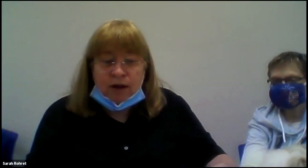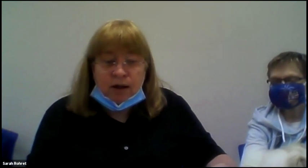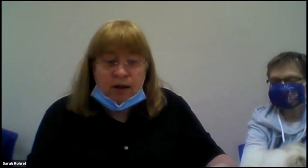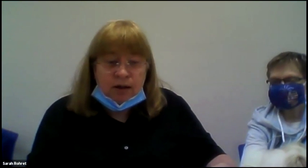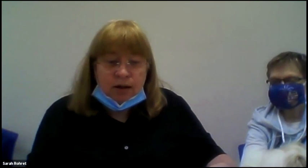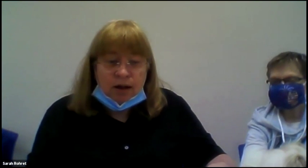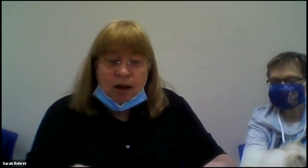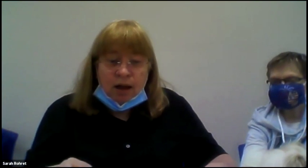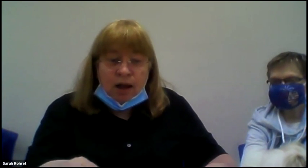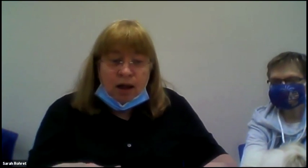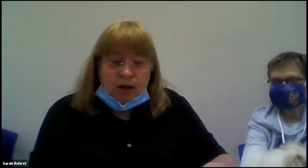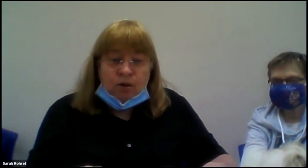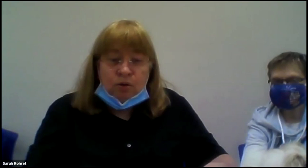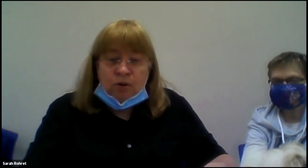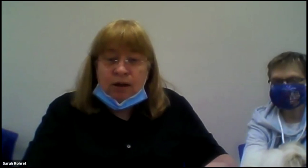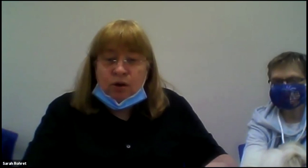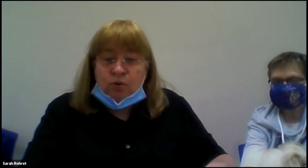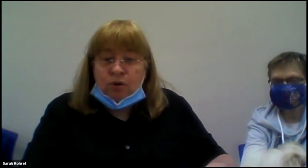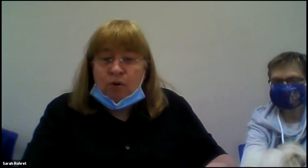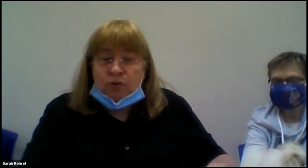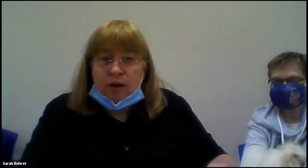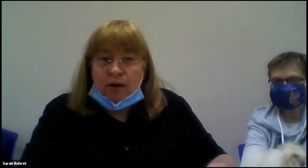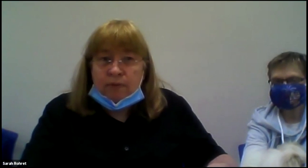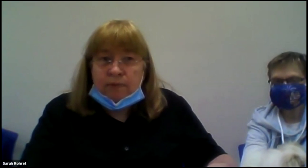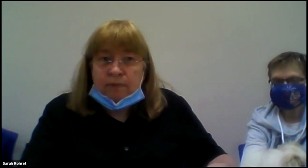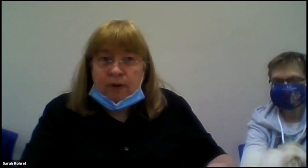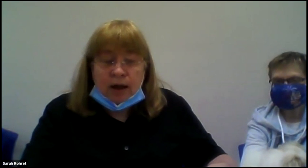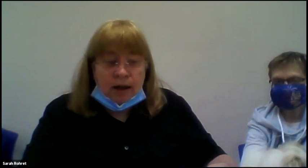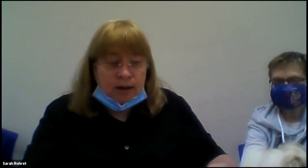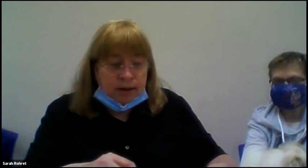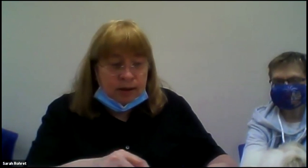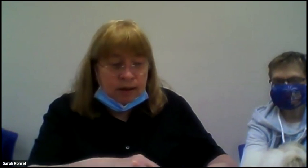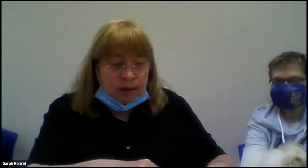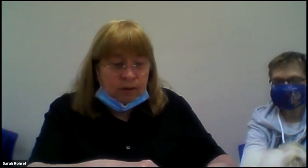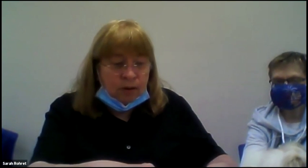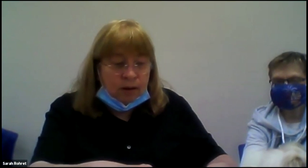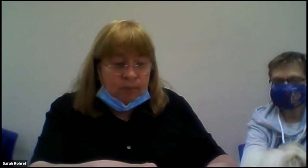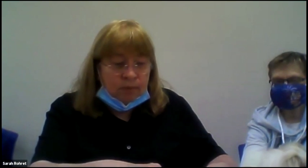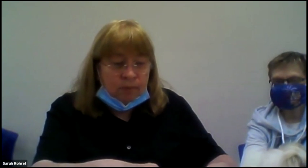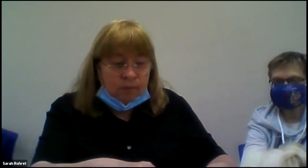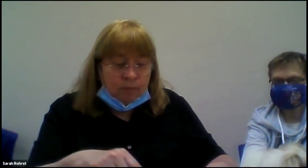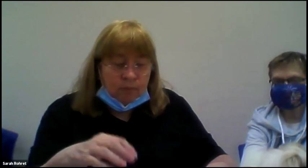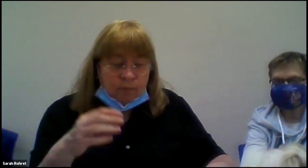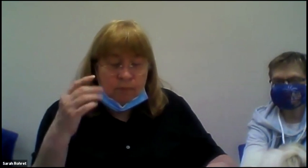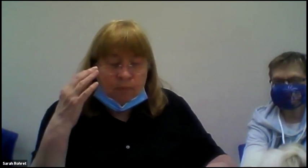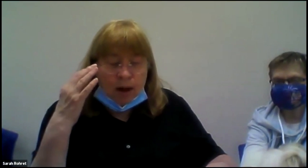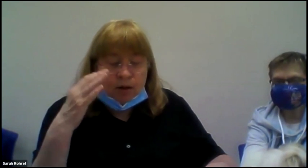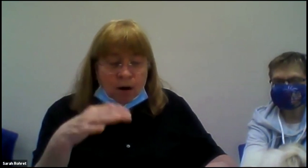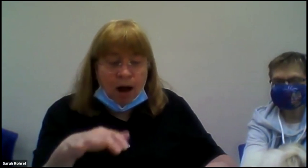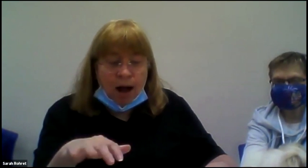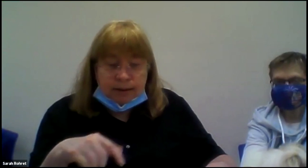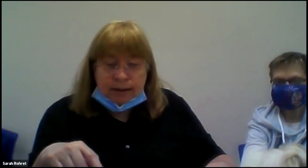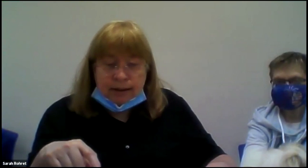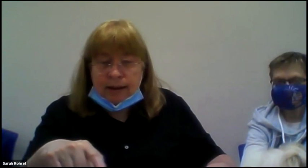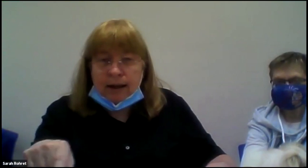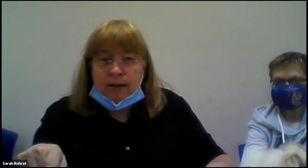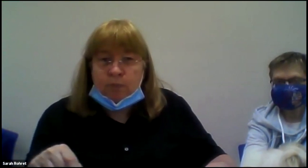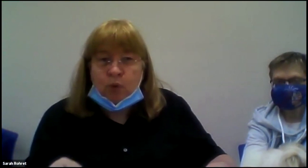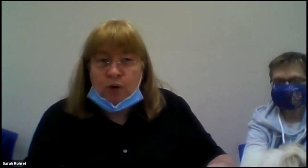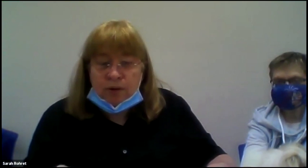fun. You do need to do those though, because this Oh, is good. going to make your eyes see things more.